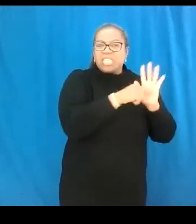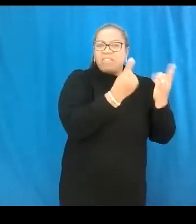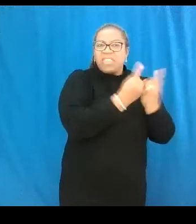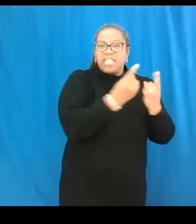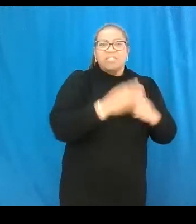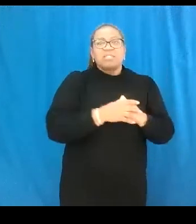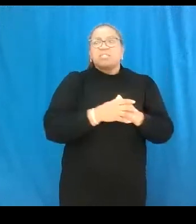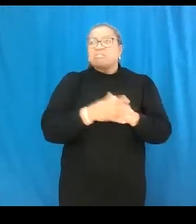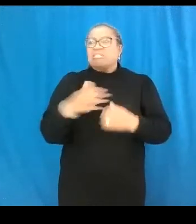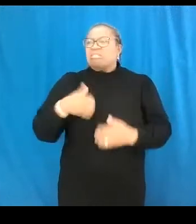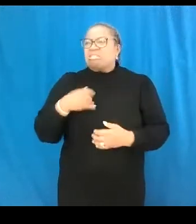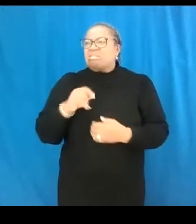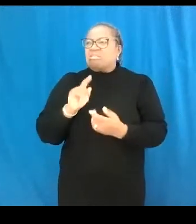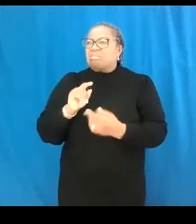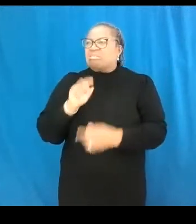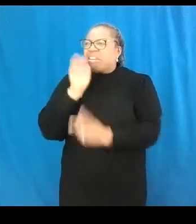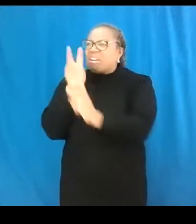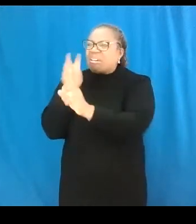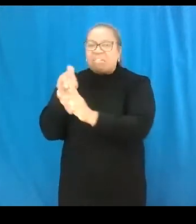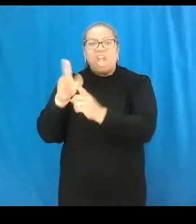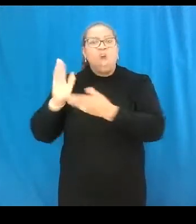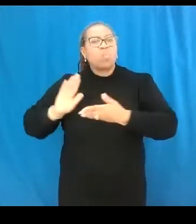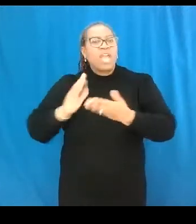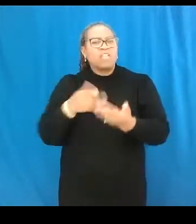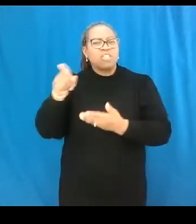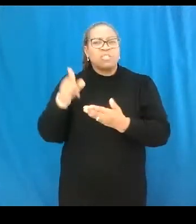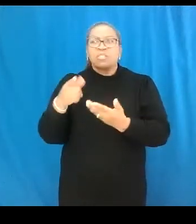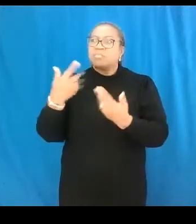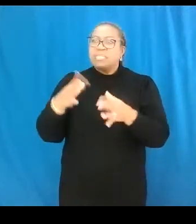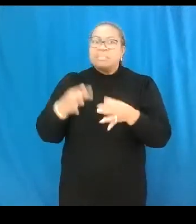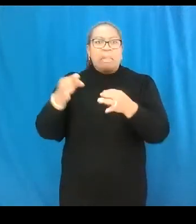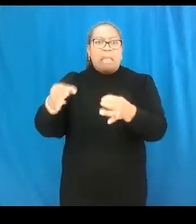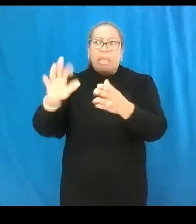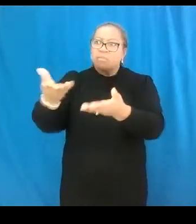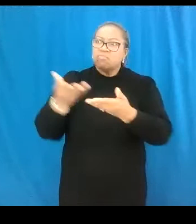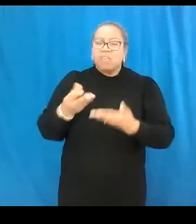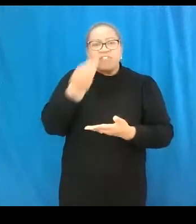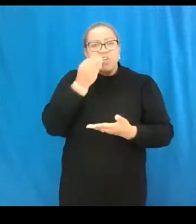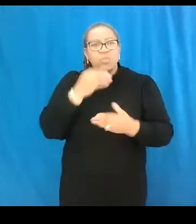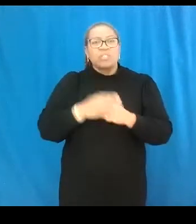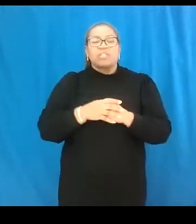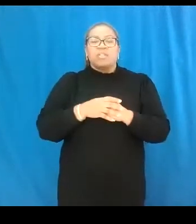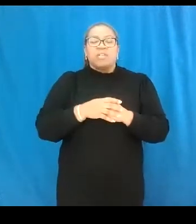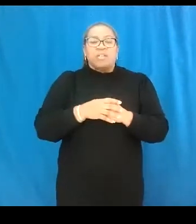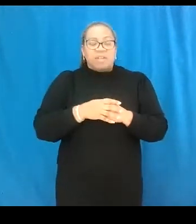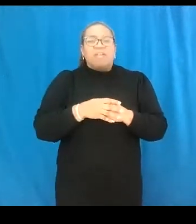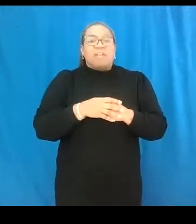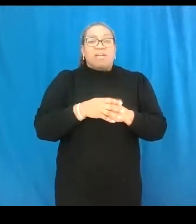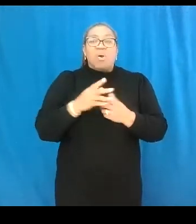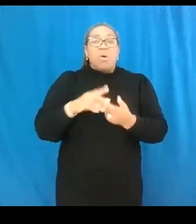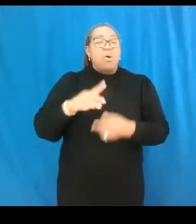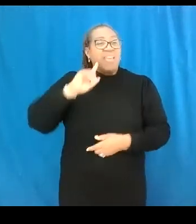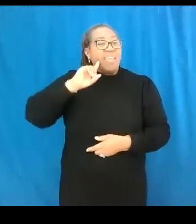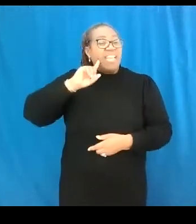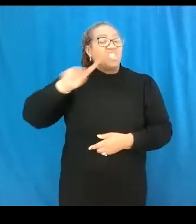delayed, engaging with endless Twitter arguments, and ignoring a friend's message